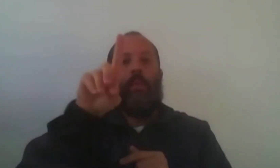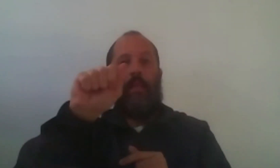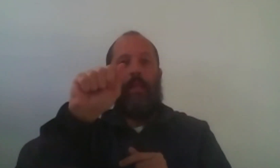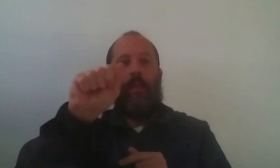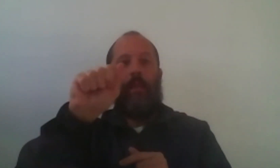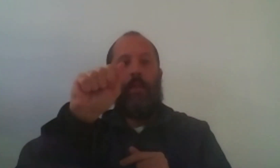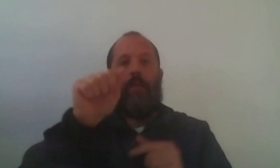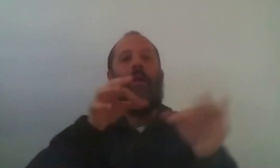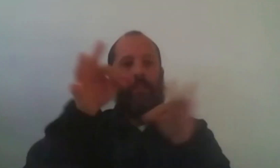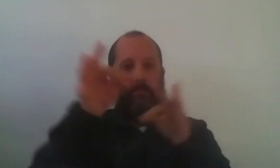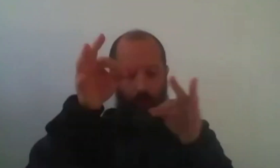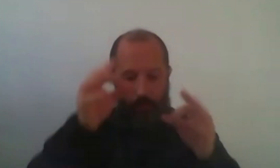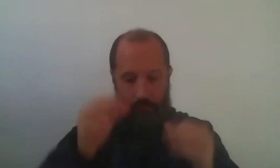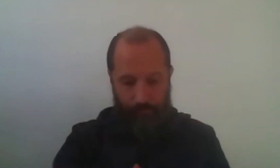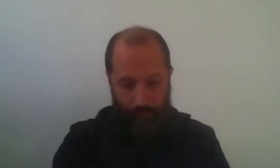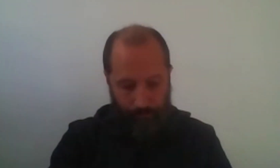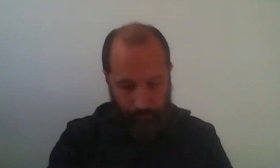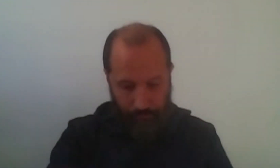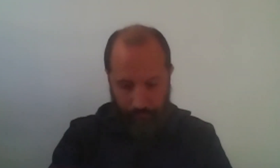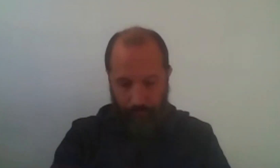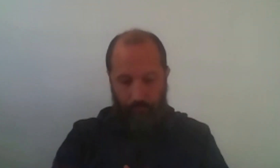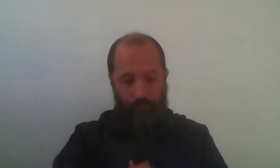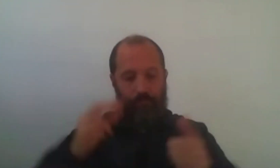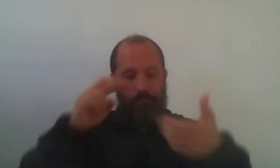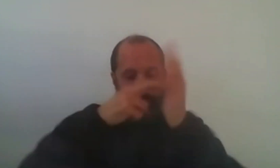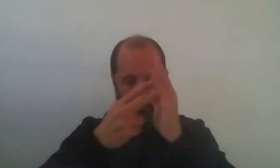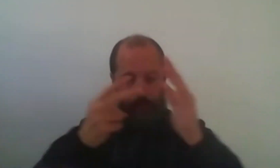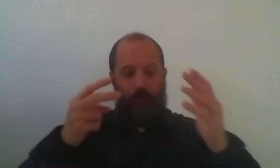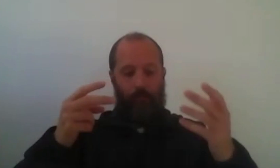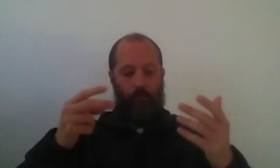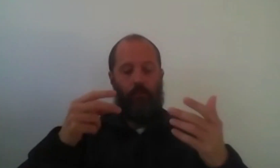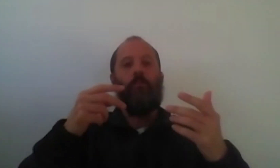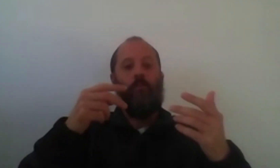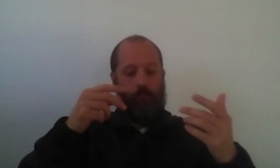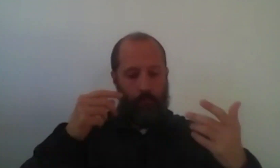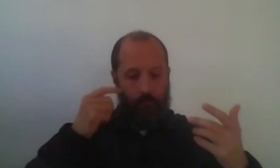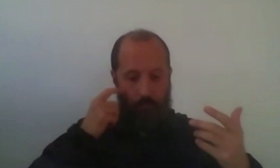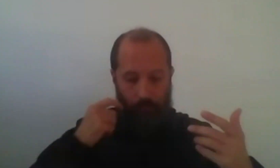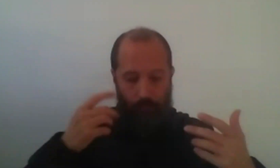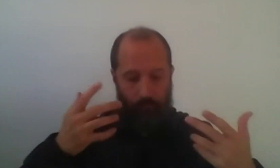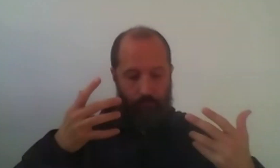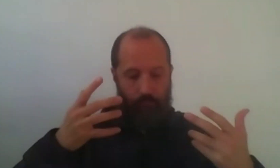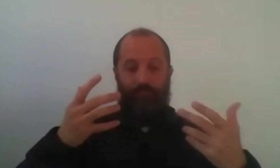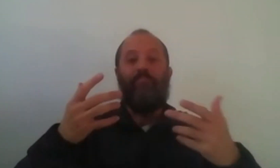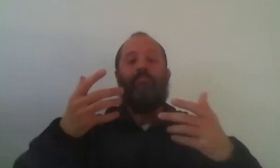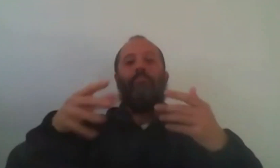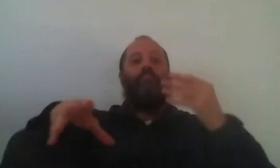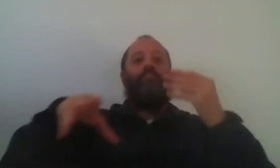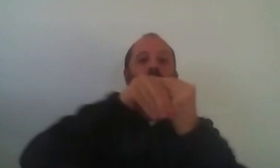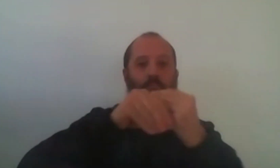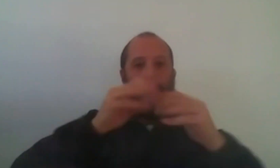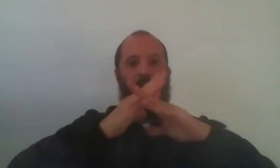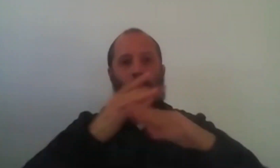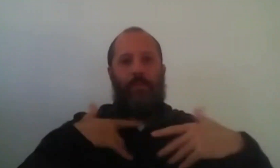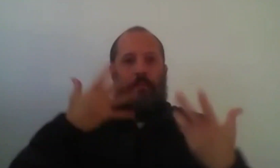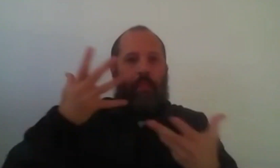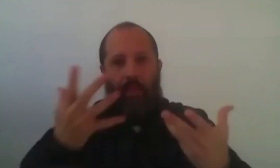disregard people such as myself, who rely heavily on ASL, which is 70% facial.